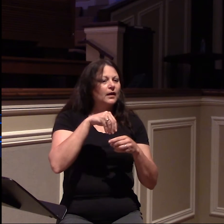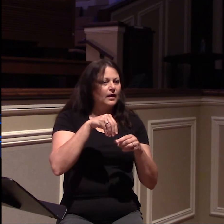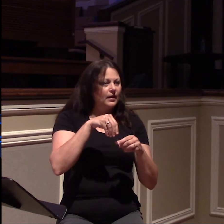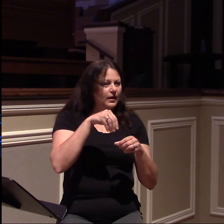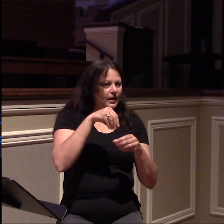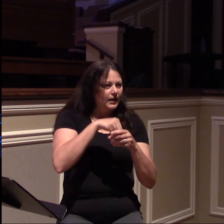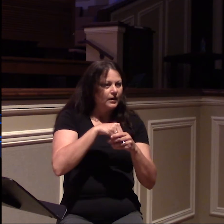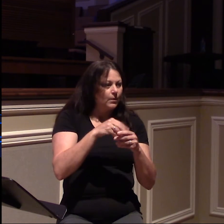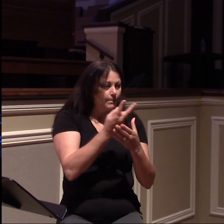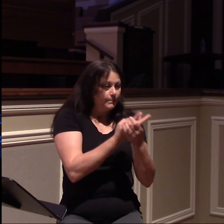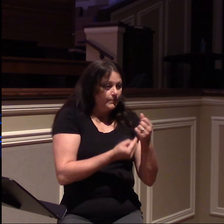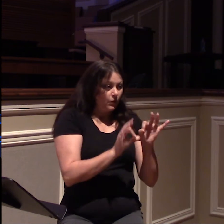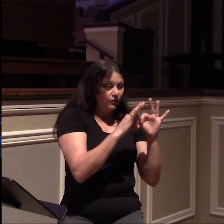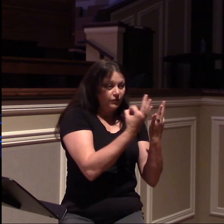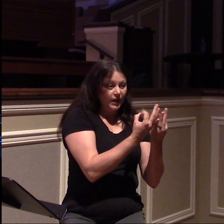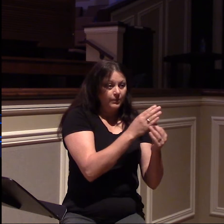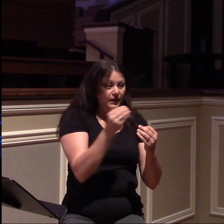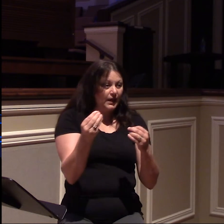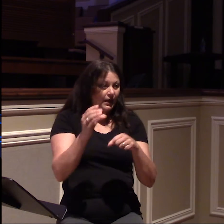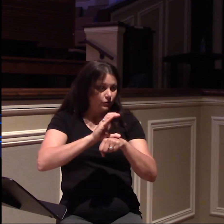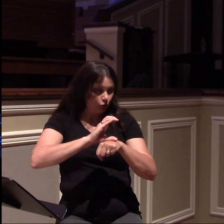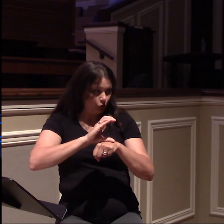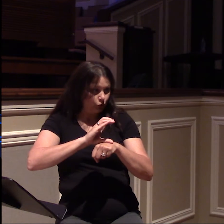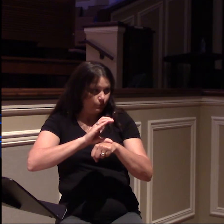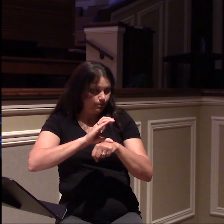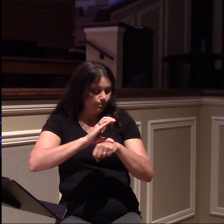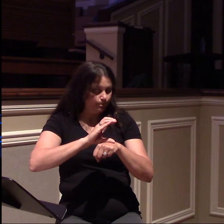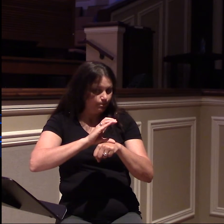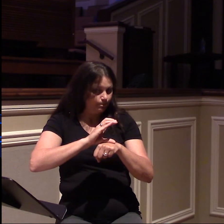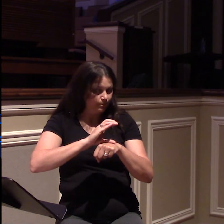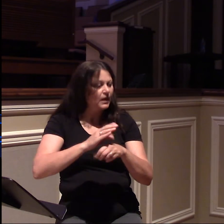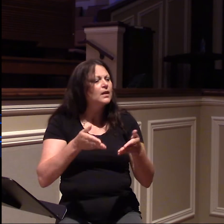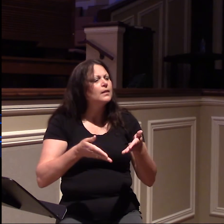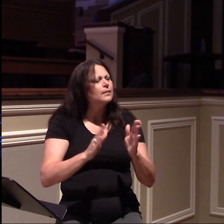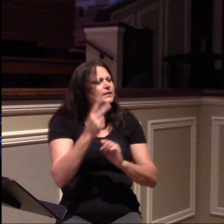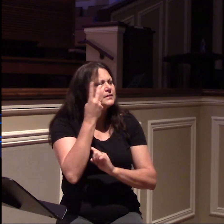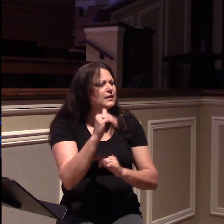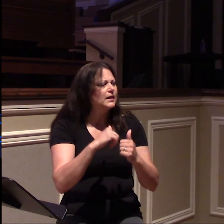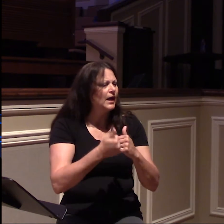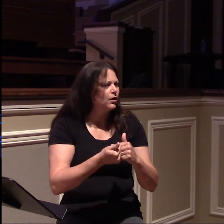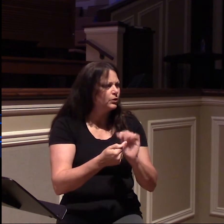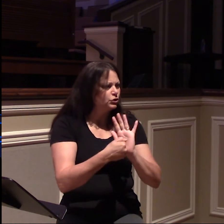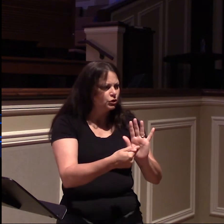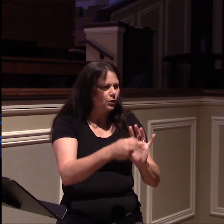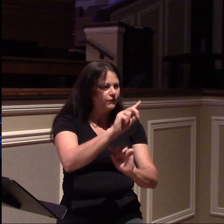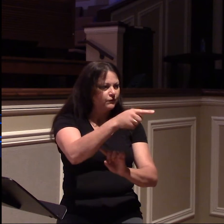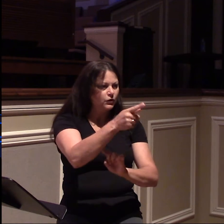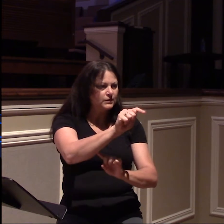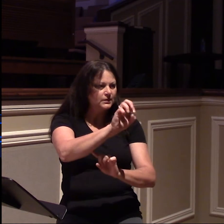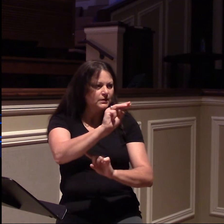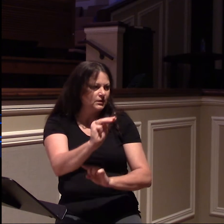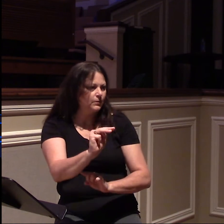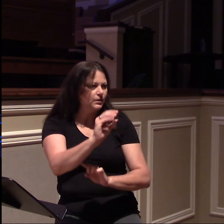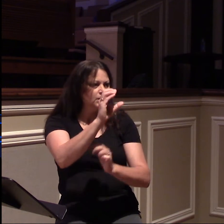church. Let's look and see how that flows out here in this passage. 1 Timothy chapter 3, beginning in verse